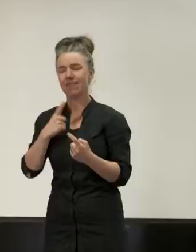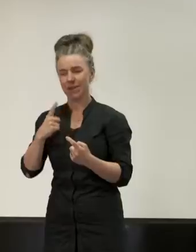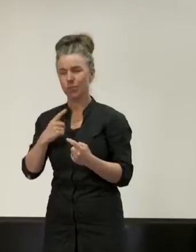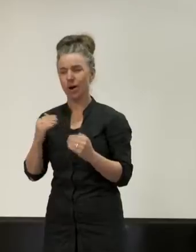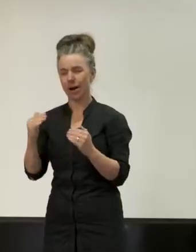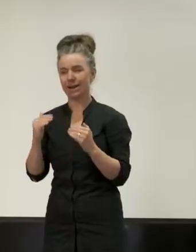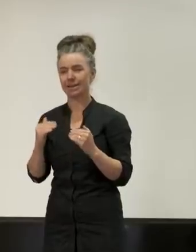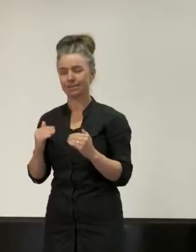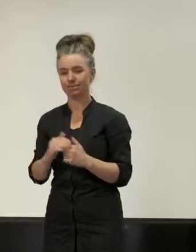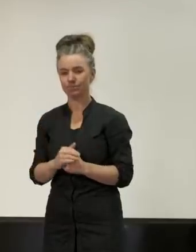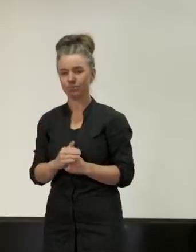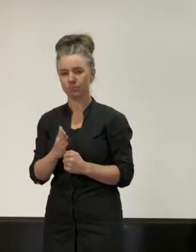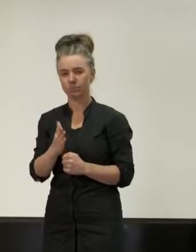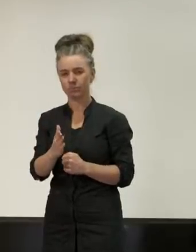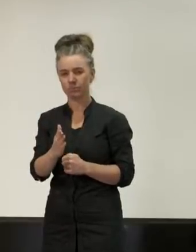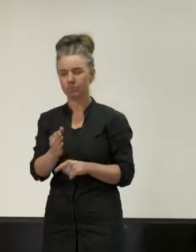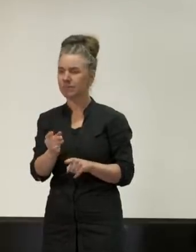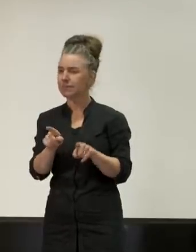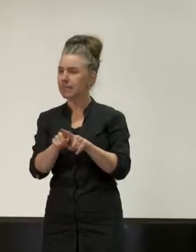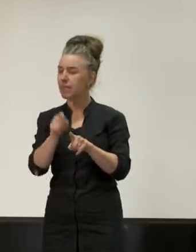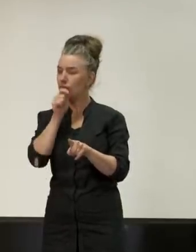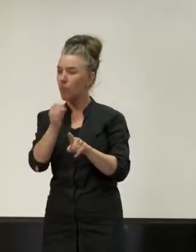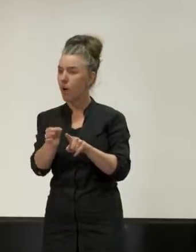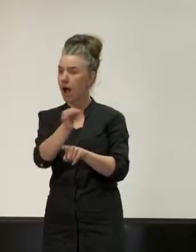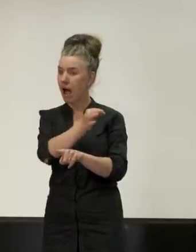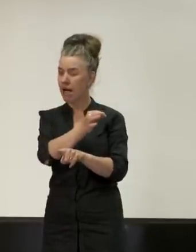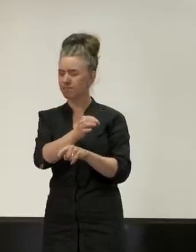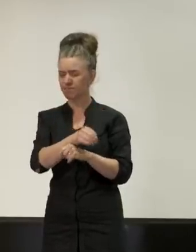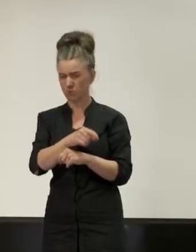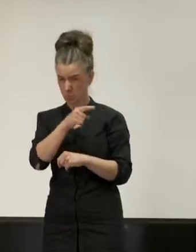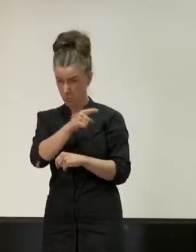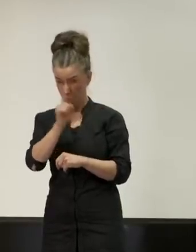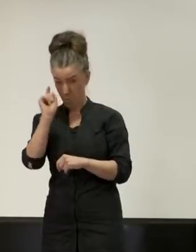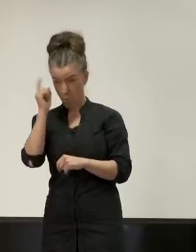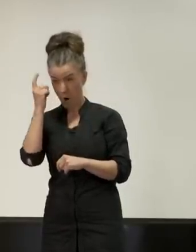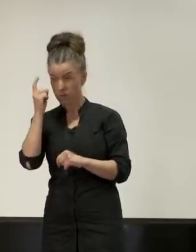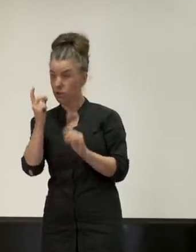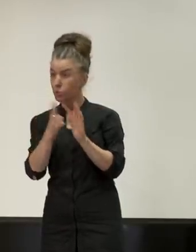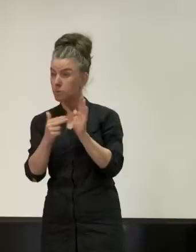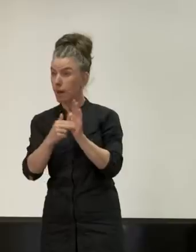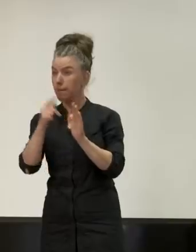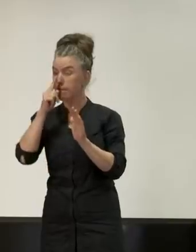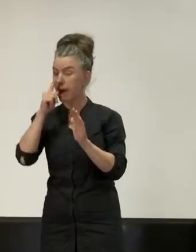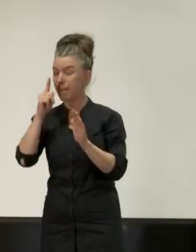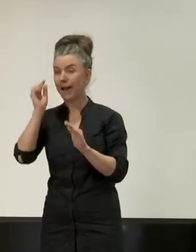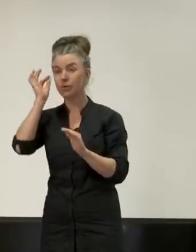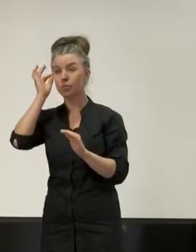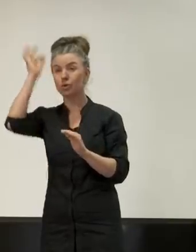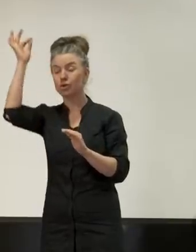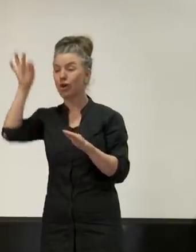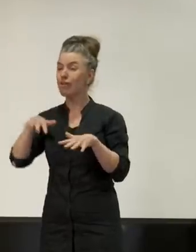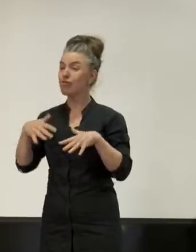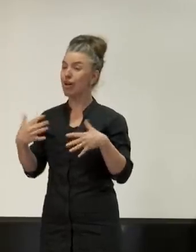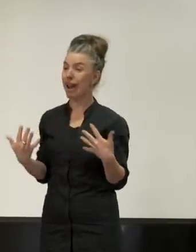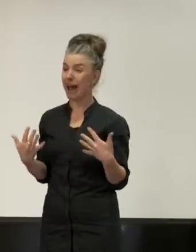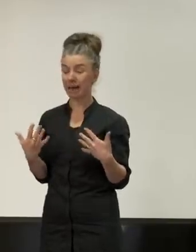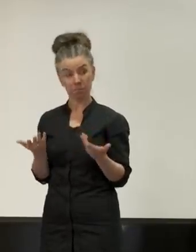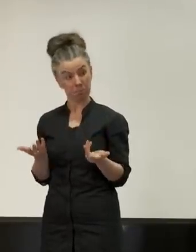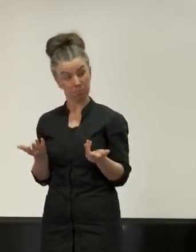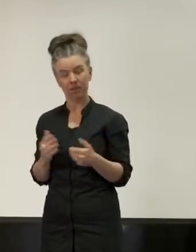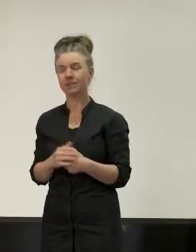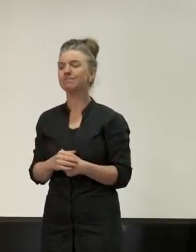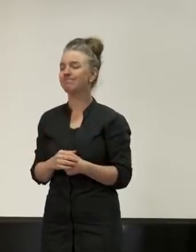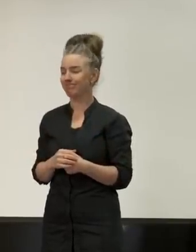concerned are you that New Zealanders may be becoming too relaxed? And that is why we will only make a decision to move when we feel like we have